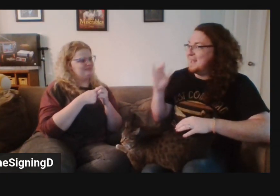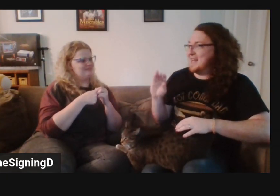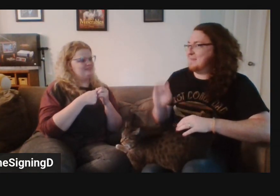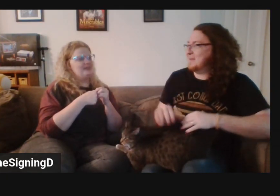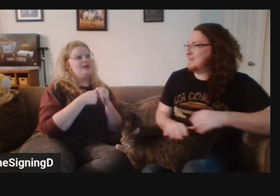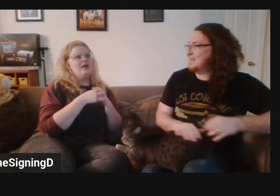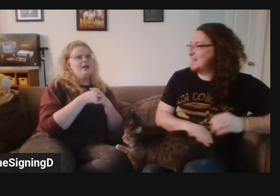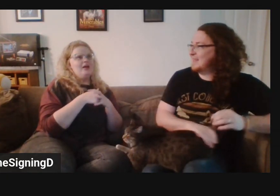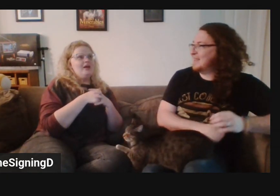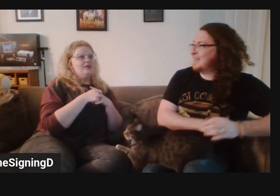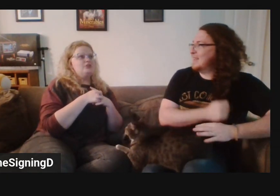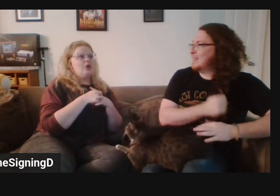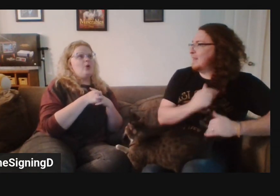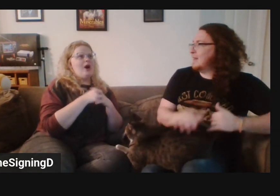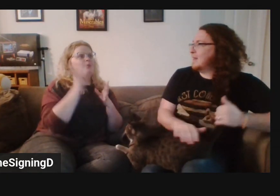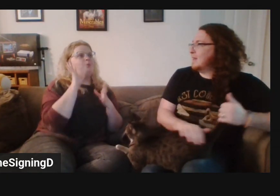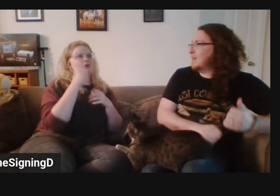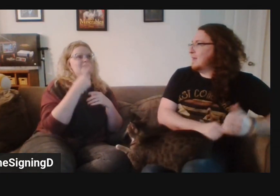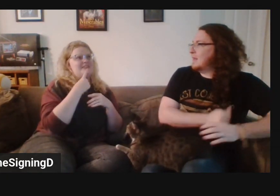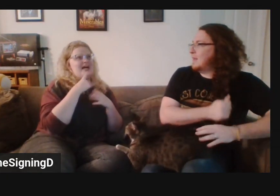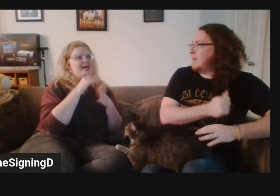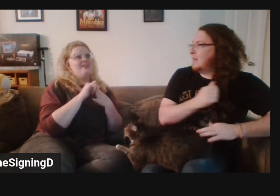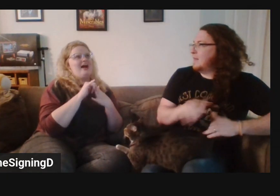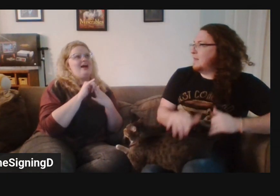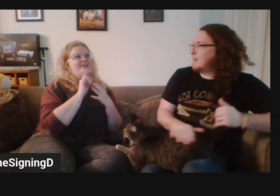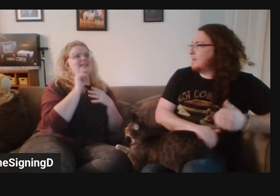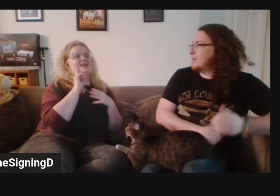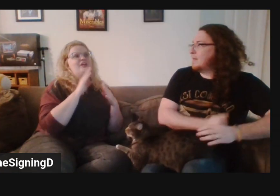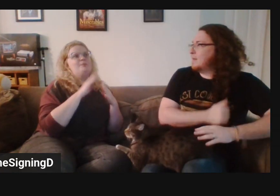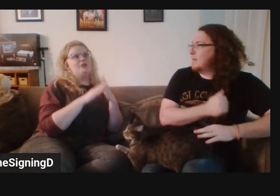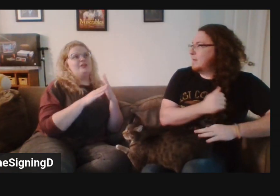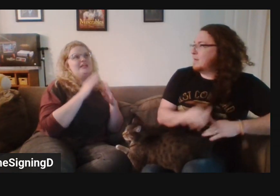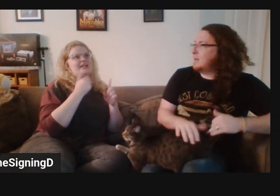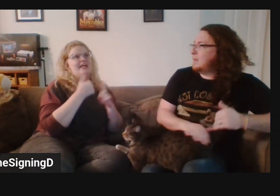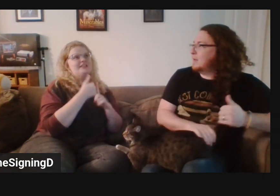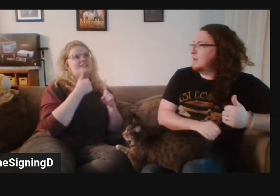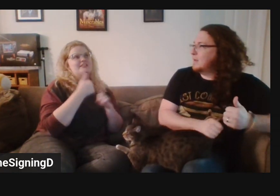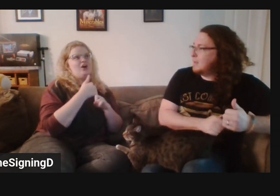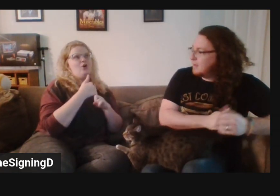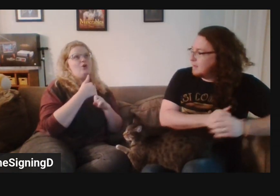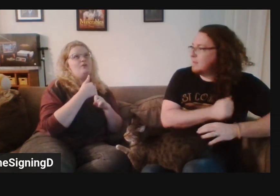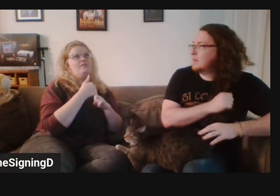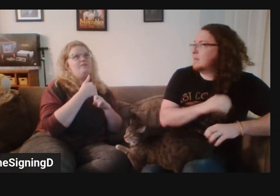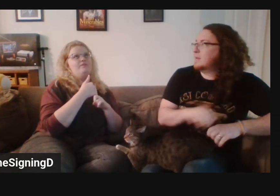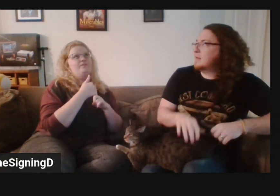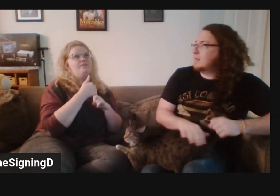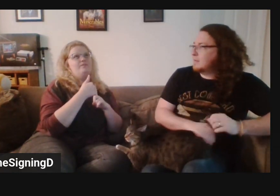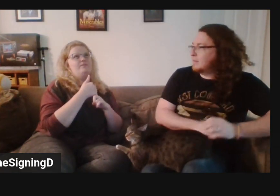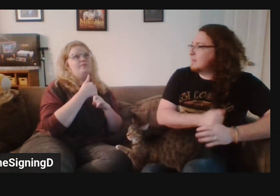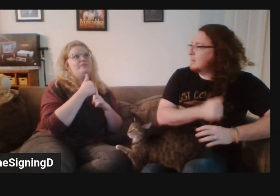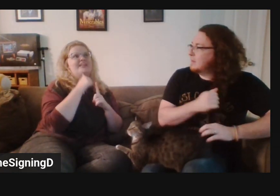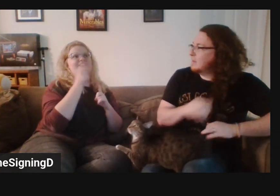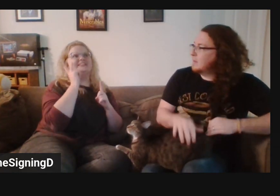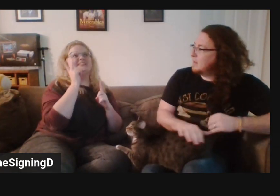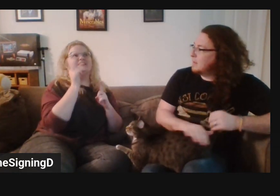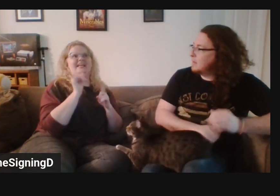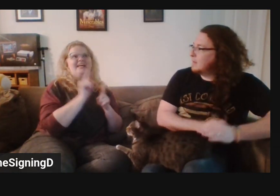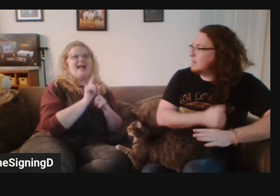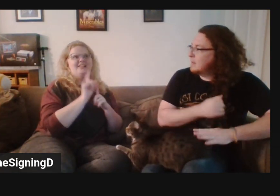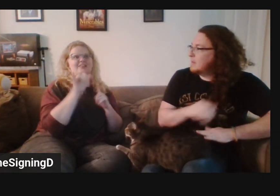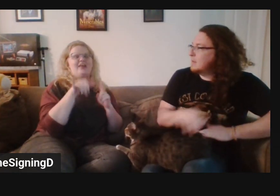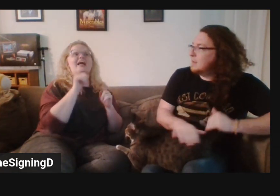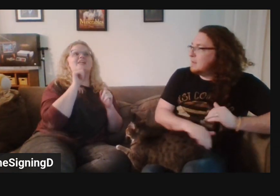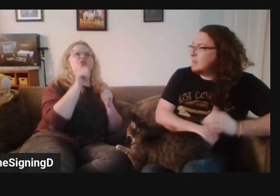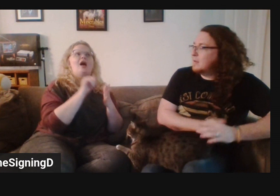and handicapped. So I will say that the deaf community is so